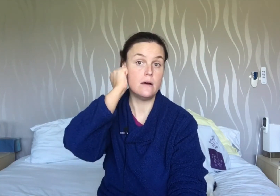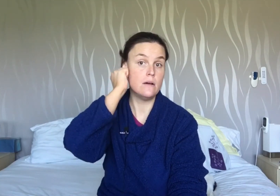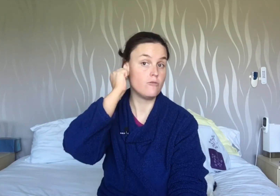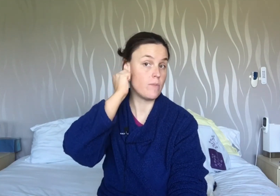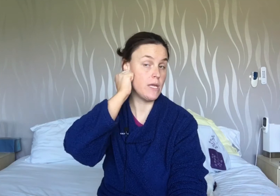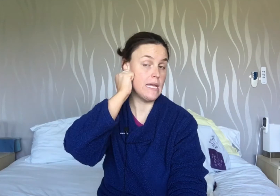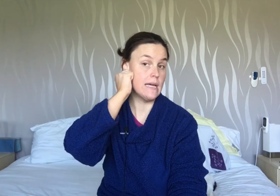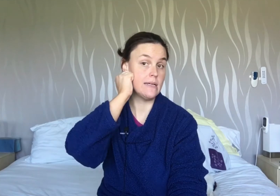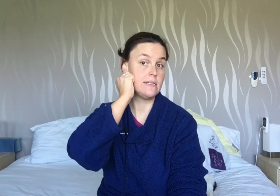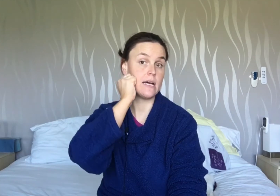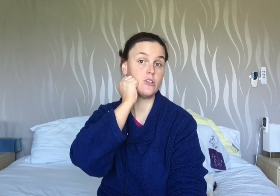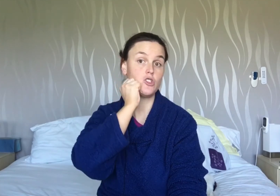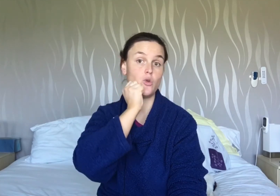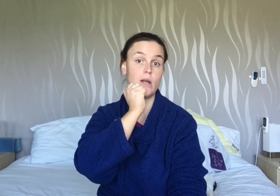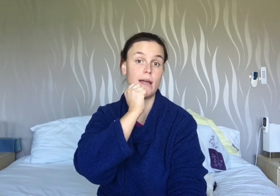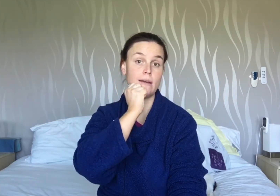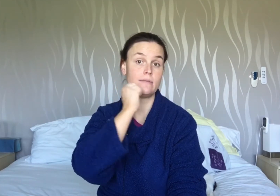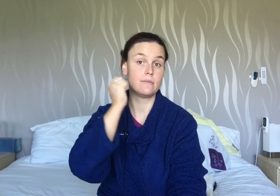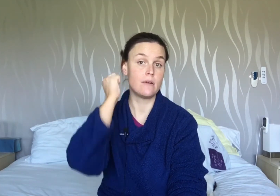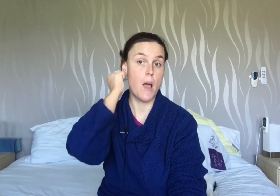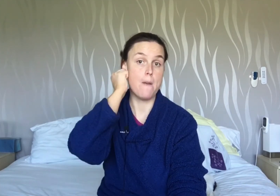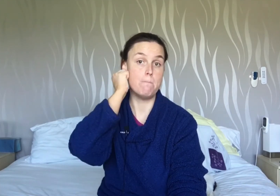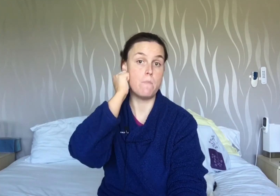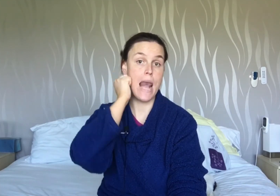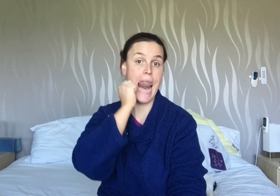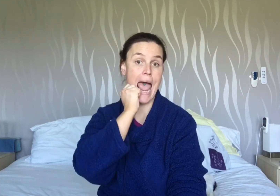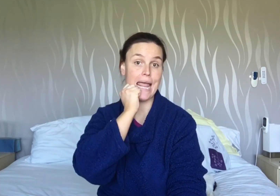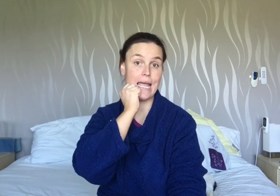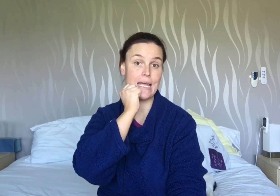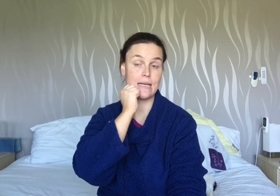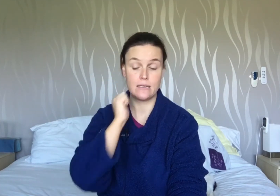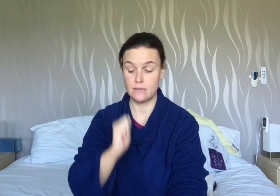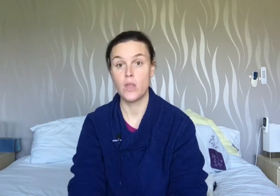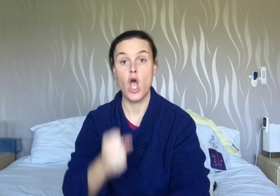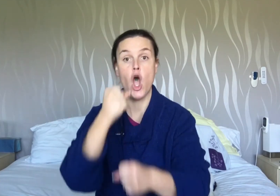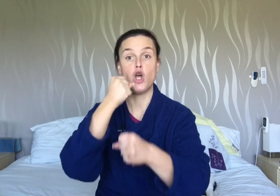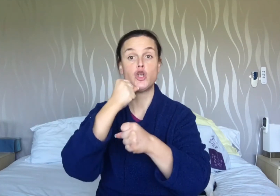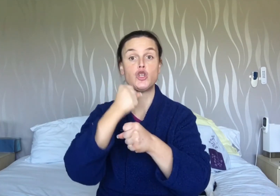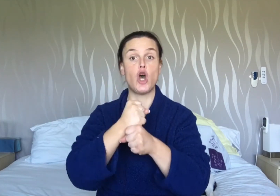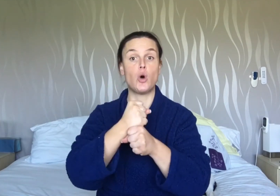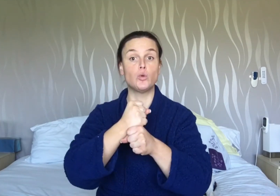From your ear down your jawline. Black. Gold.